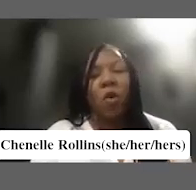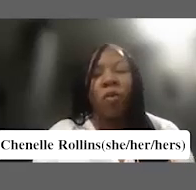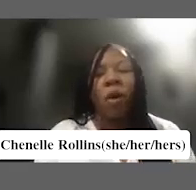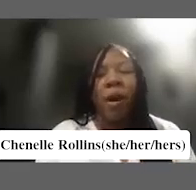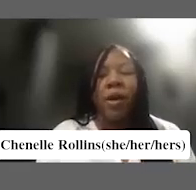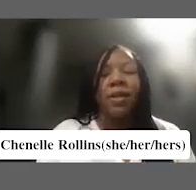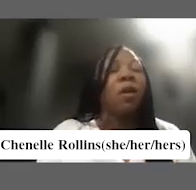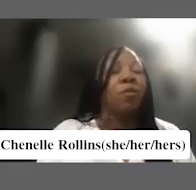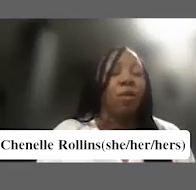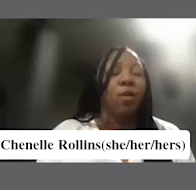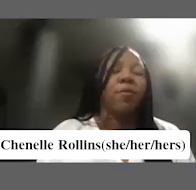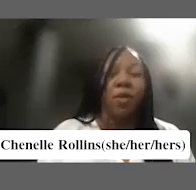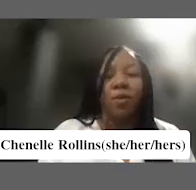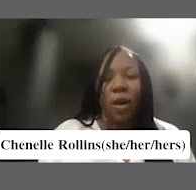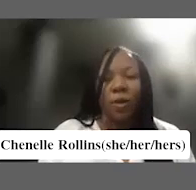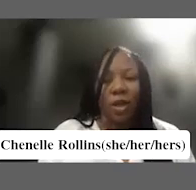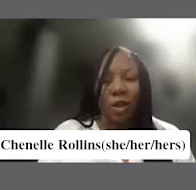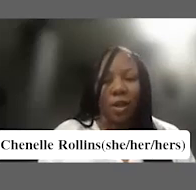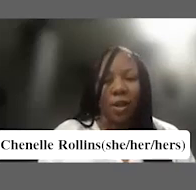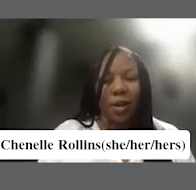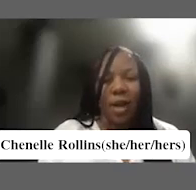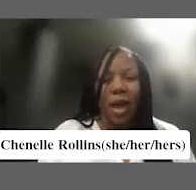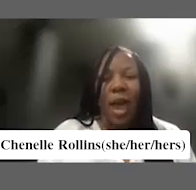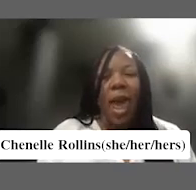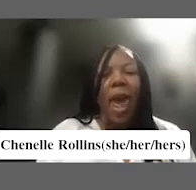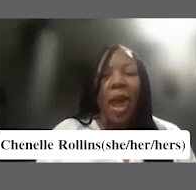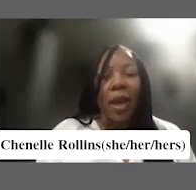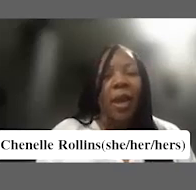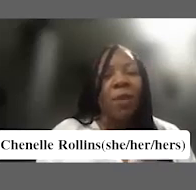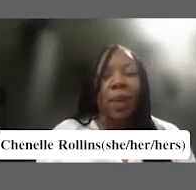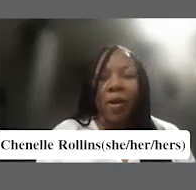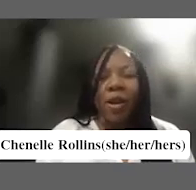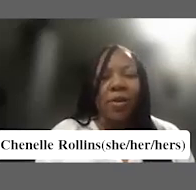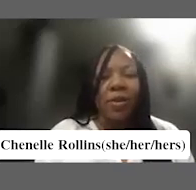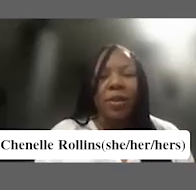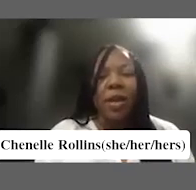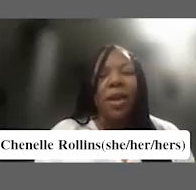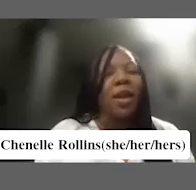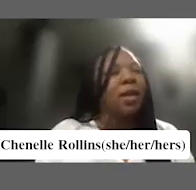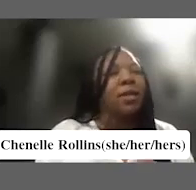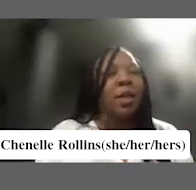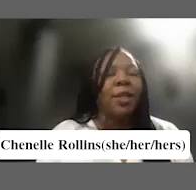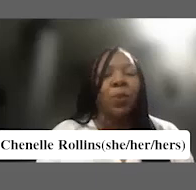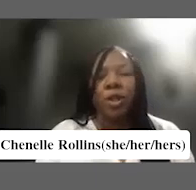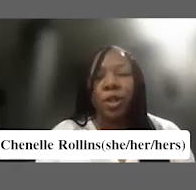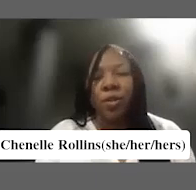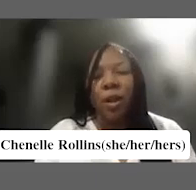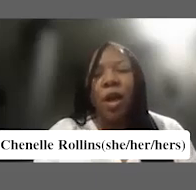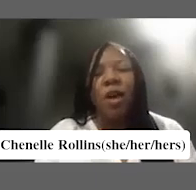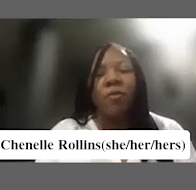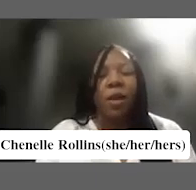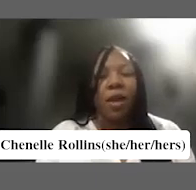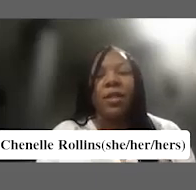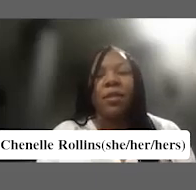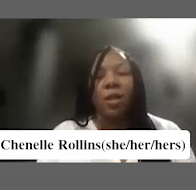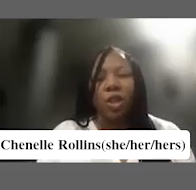of the overall areas of growth for the foundation and any barriers in Inatai's pursuit